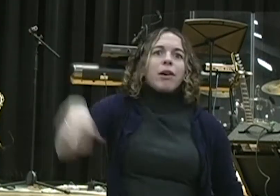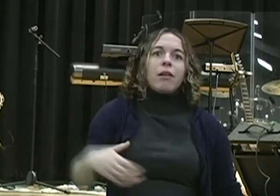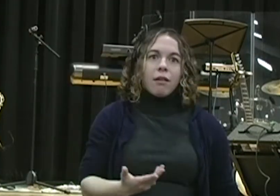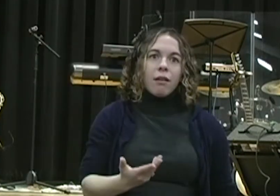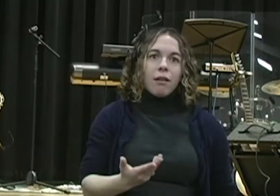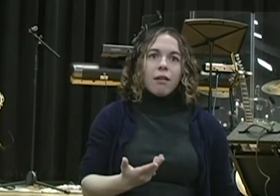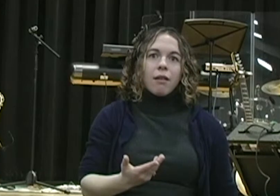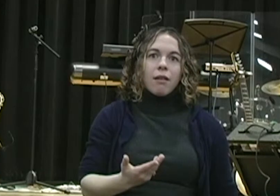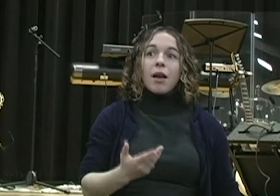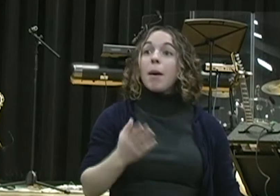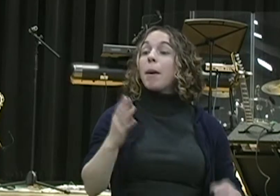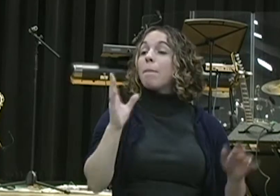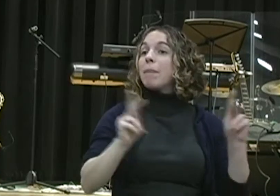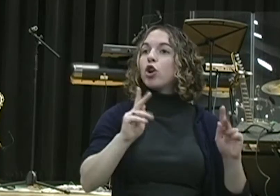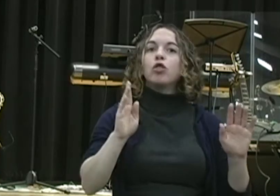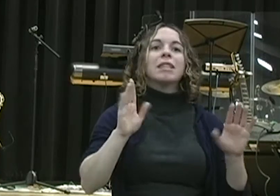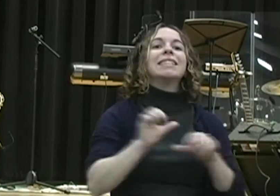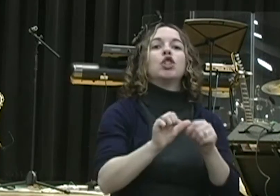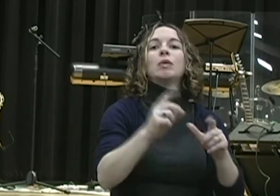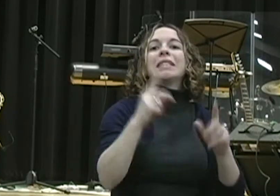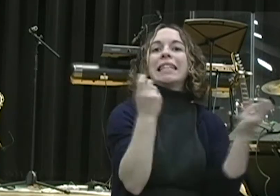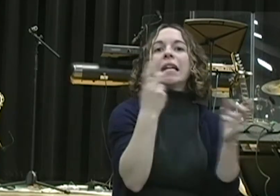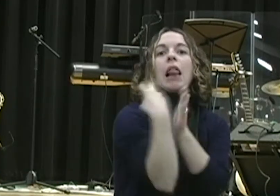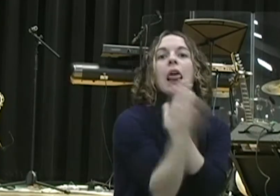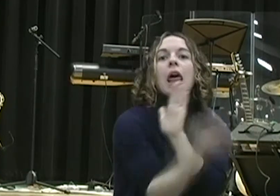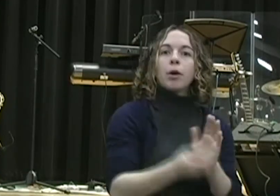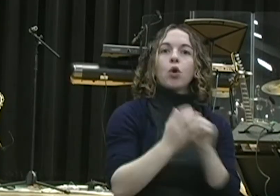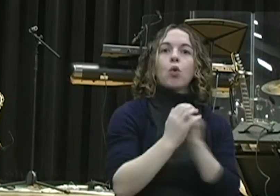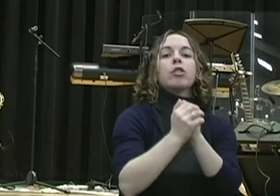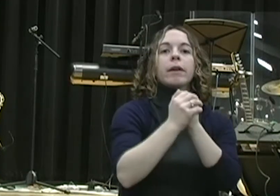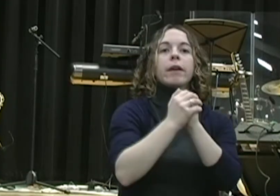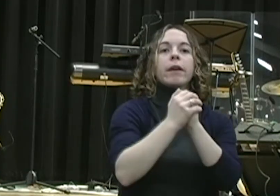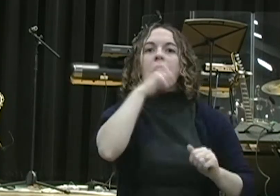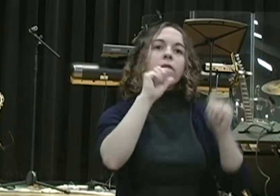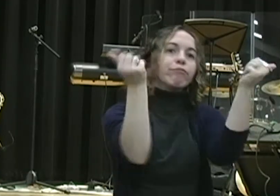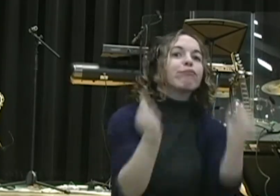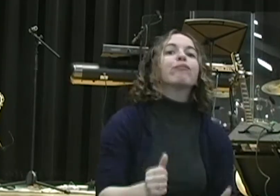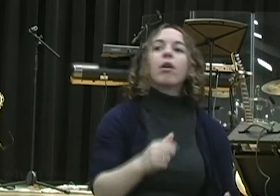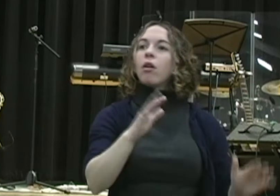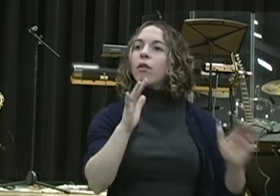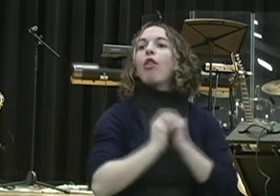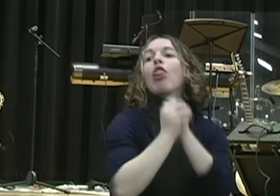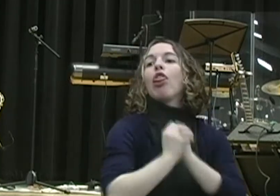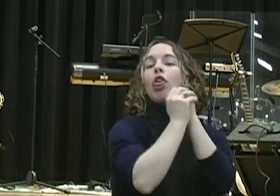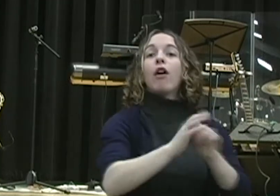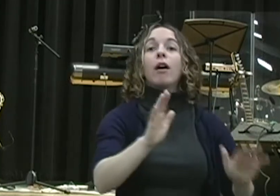do. He believed that God was sovereign, and he rules and controls the affairs of men, and he used that truth